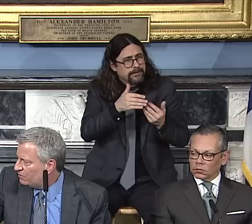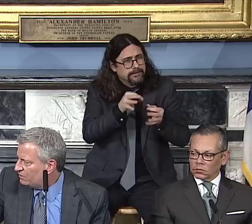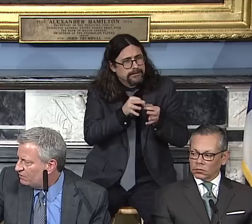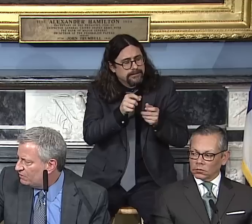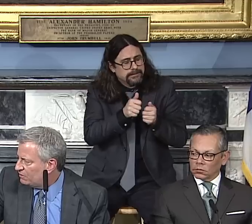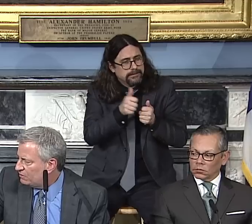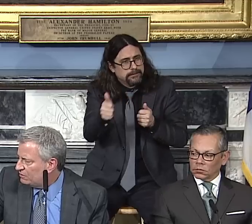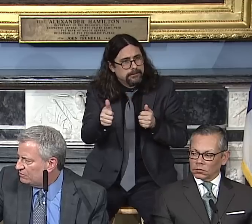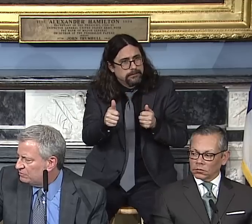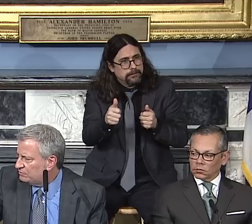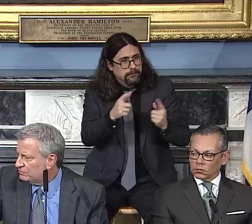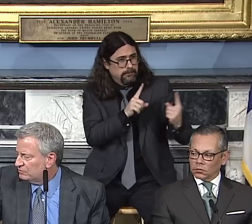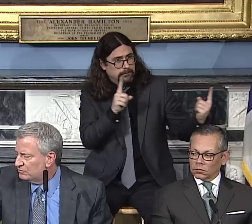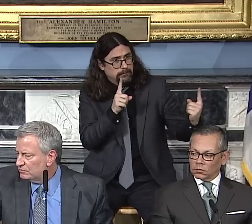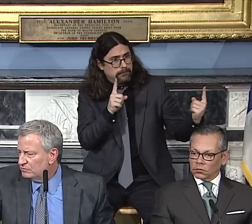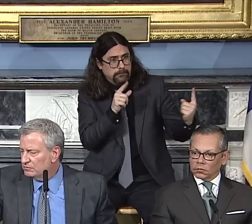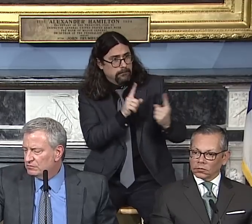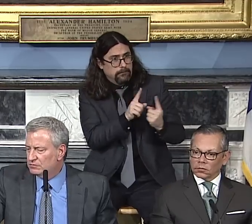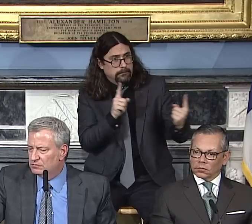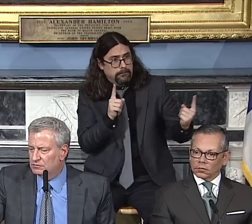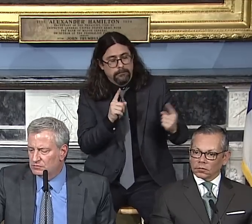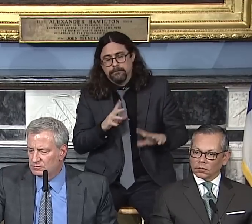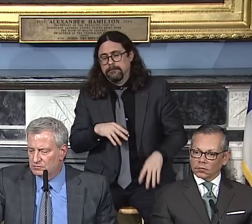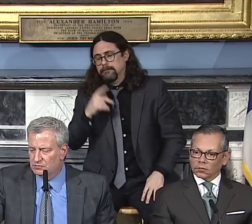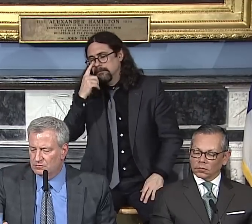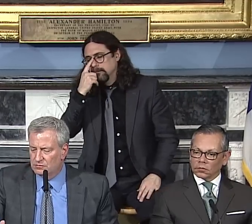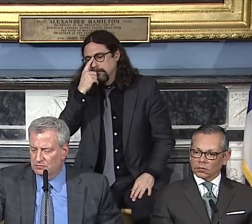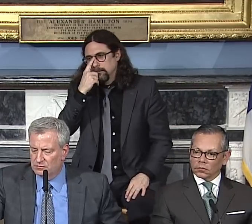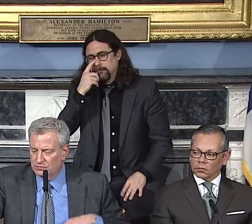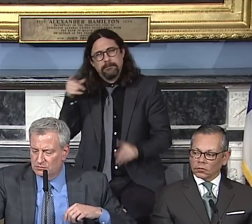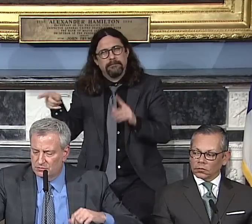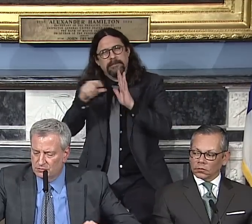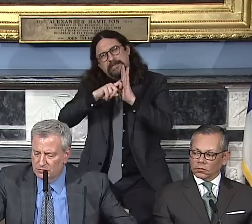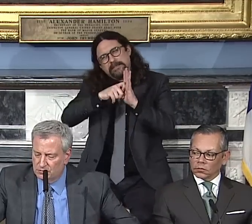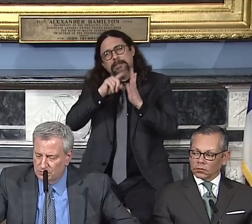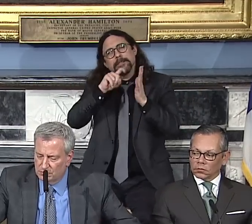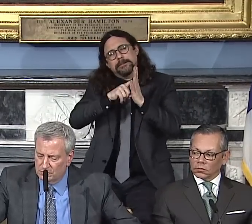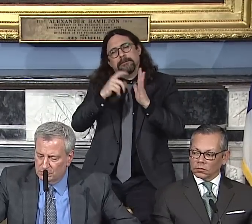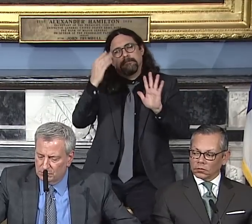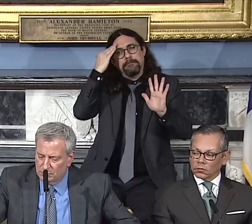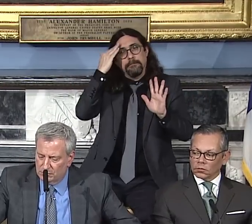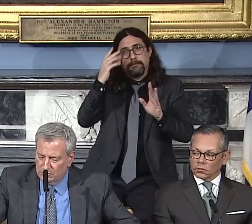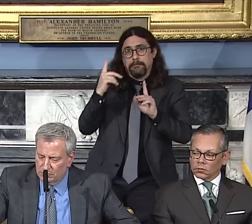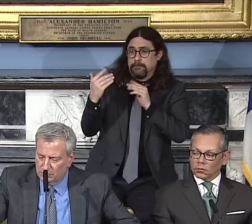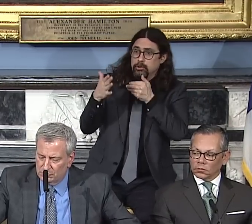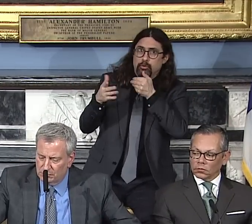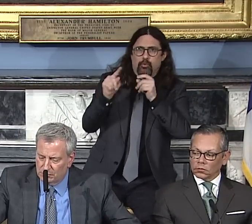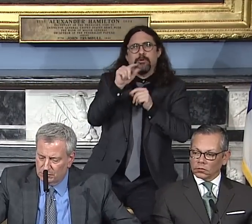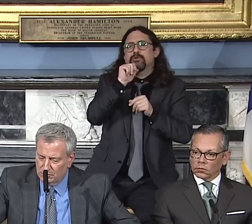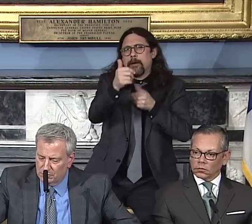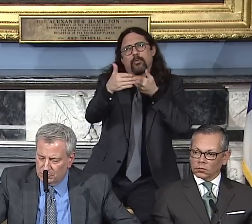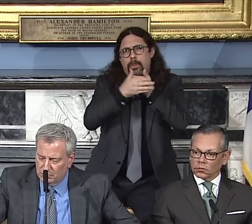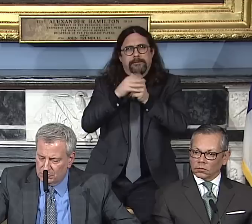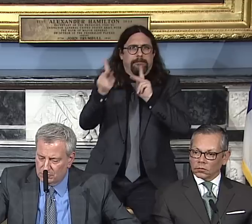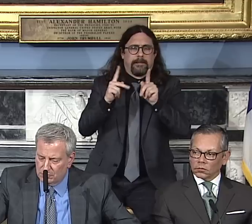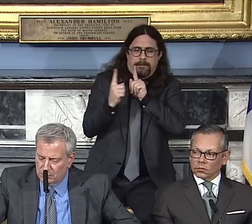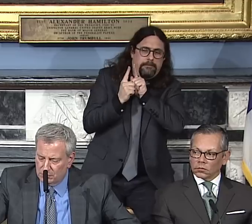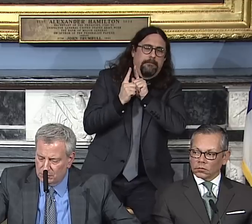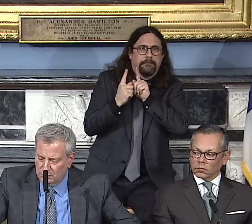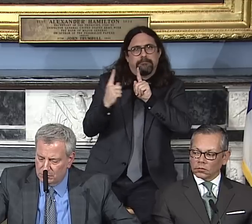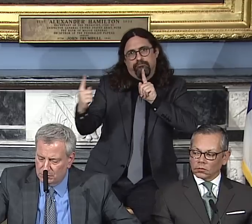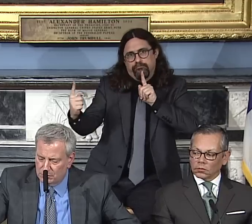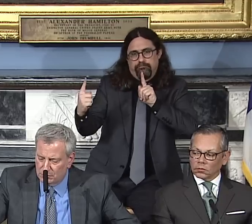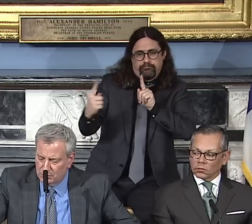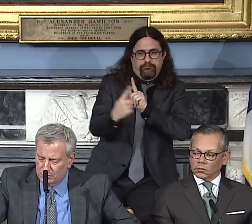history. So the lesson learned is putting in place the kind of measures that the mayor is announcing is a way